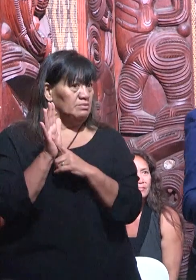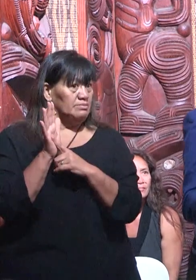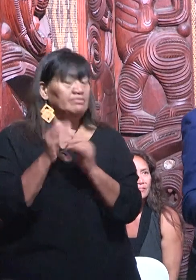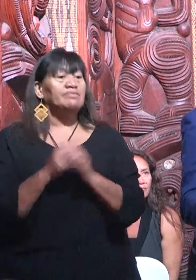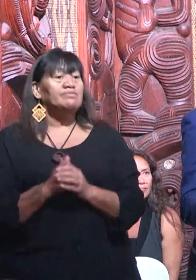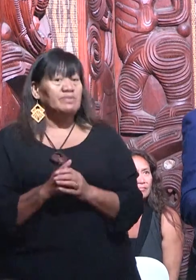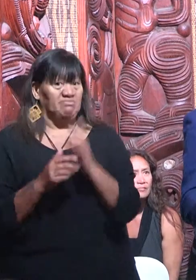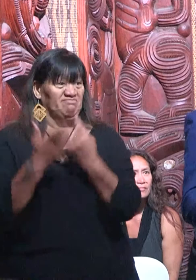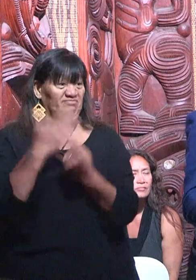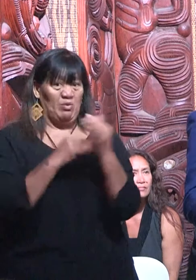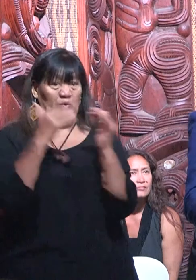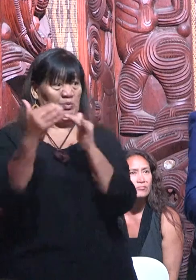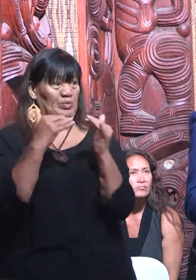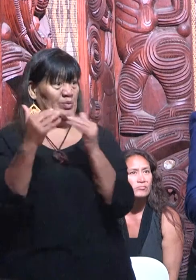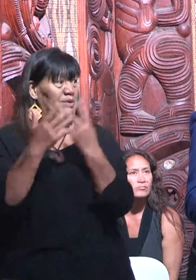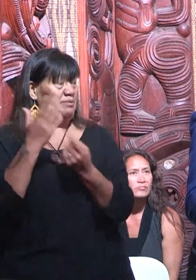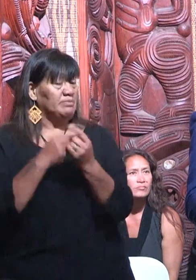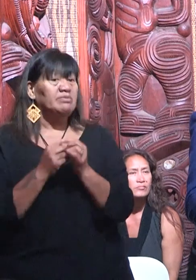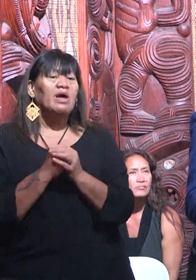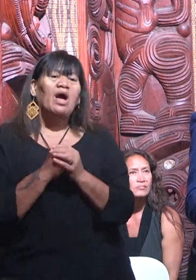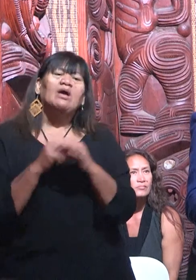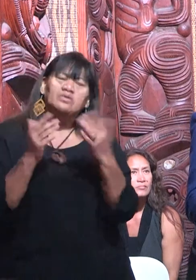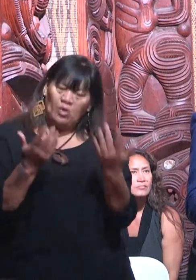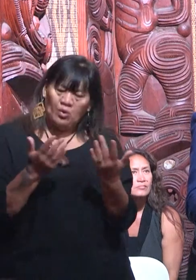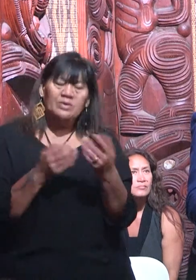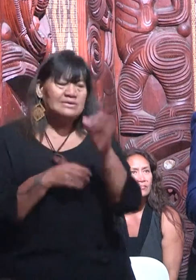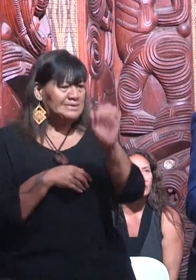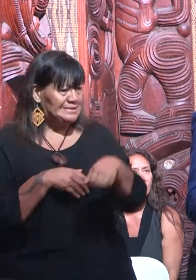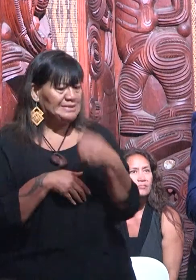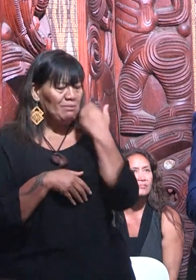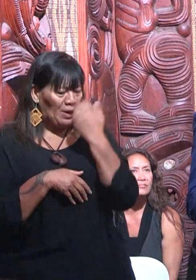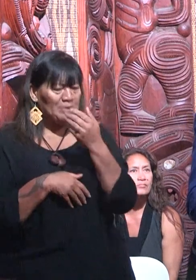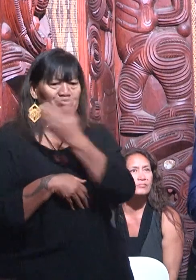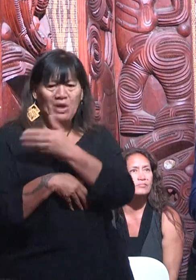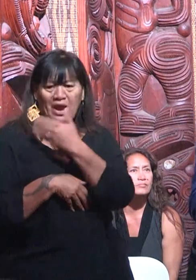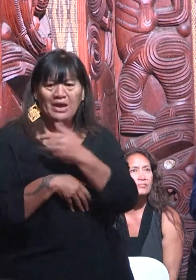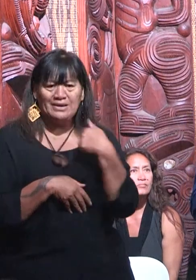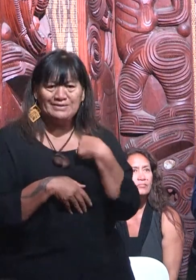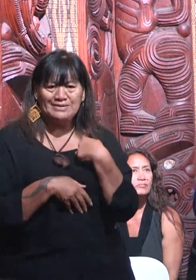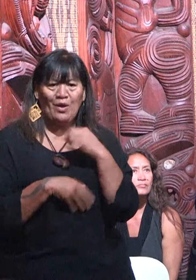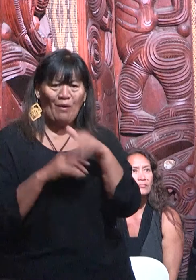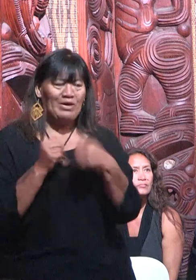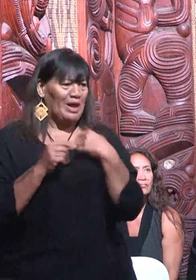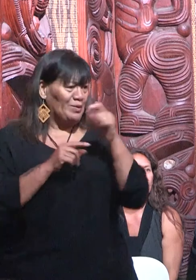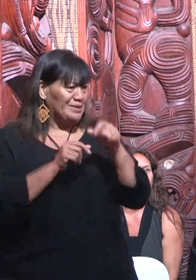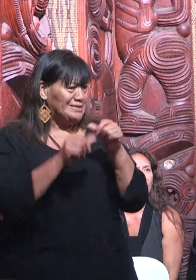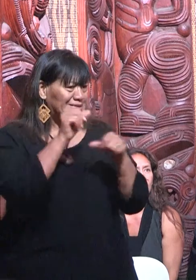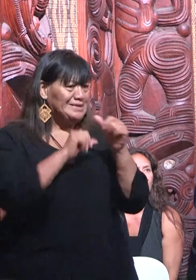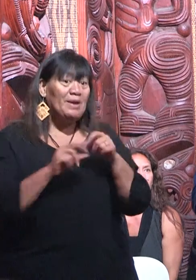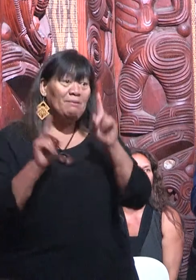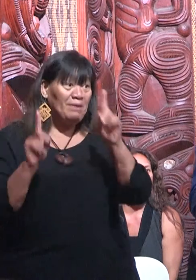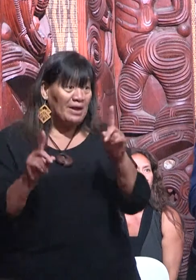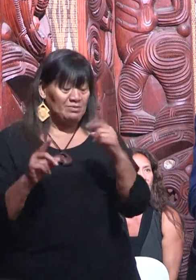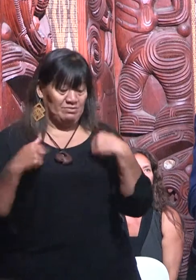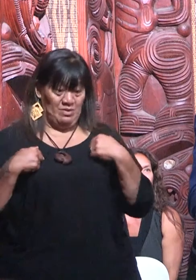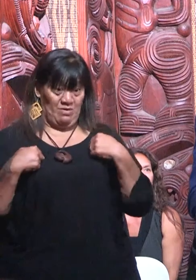What can't be denied is that sometimes while we have great pride in our Māori tupuna, we cannot forget, in